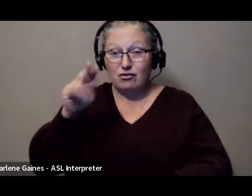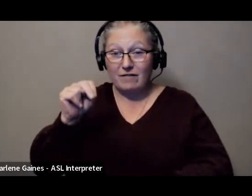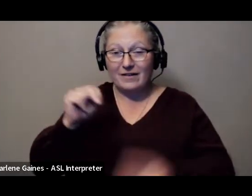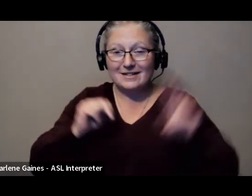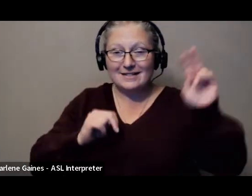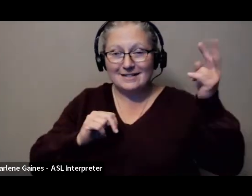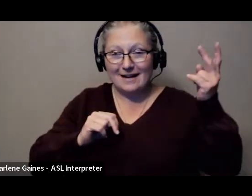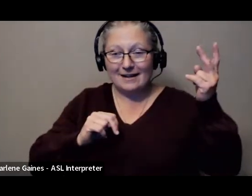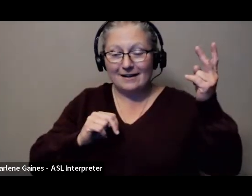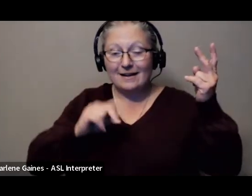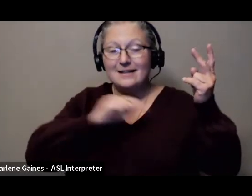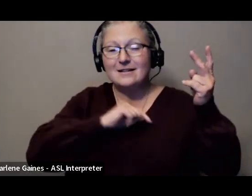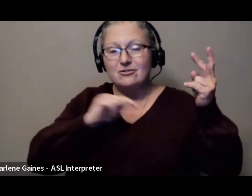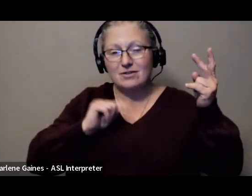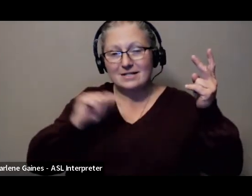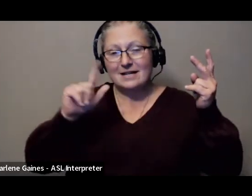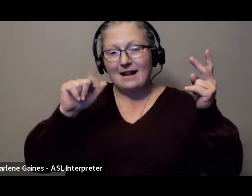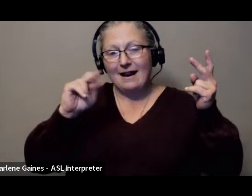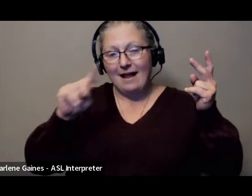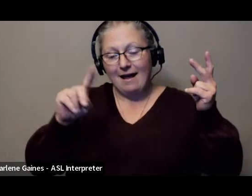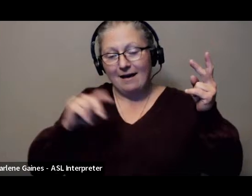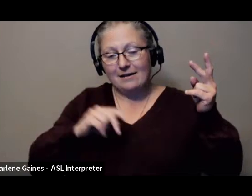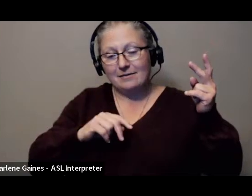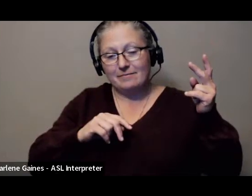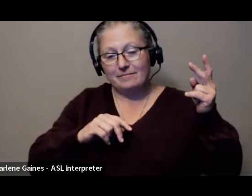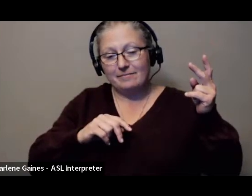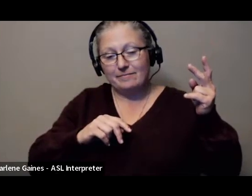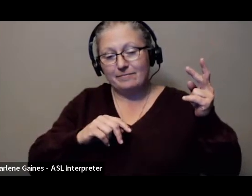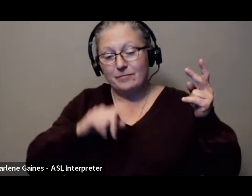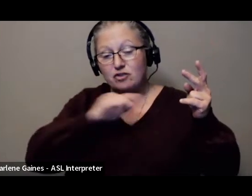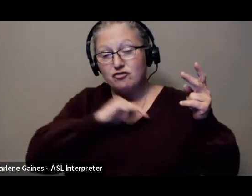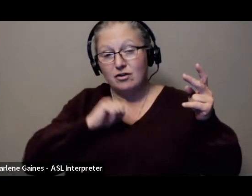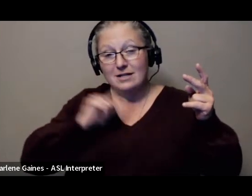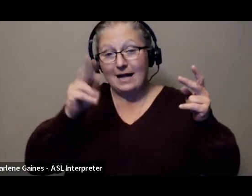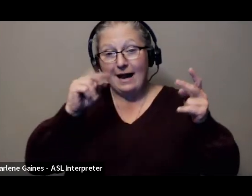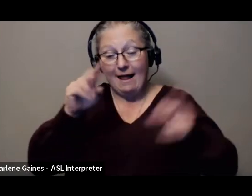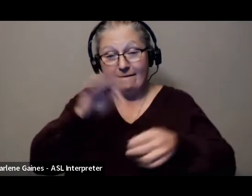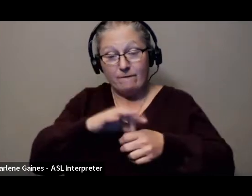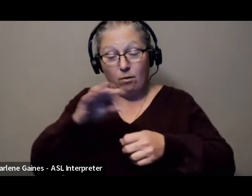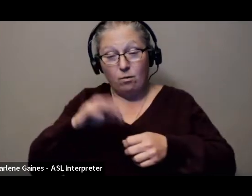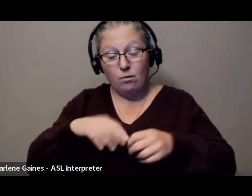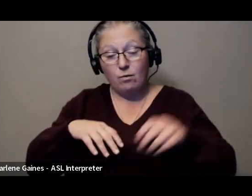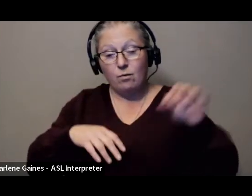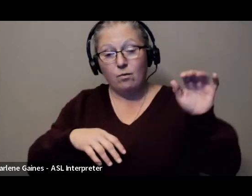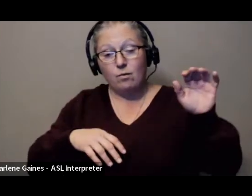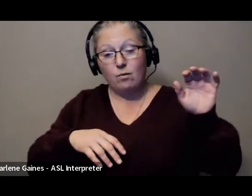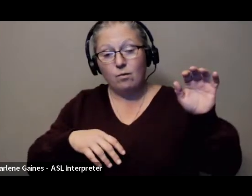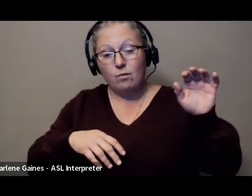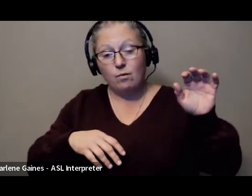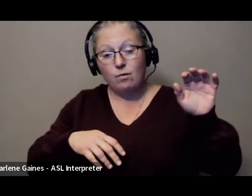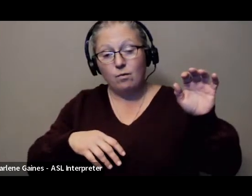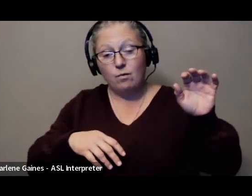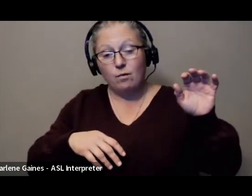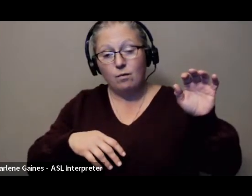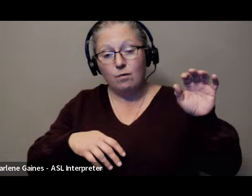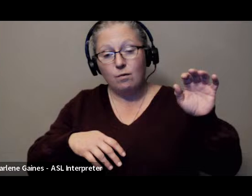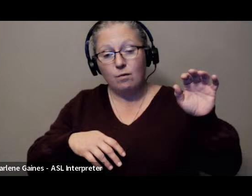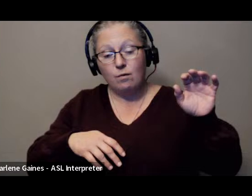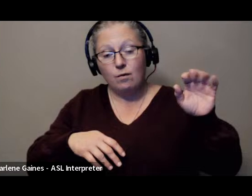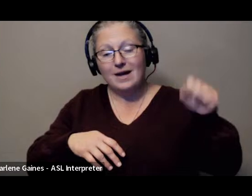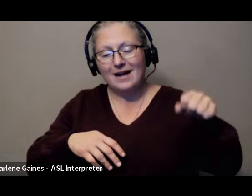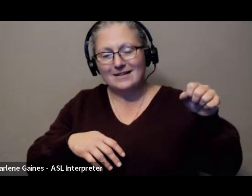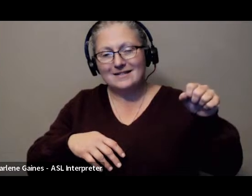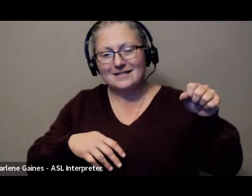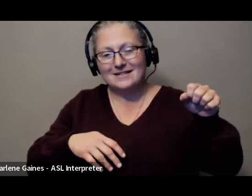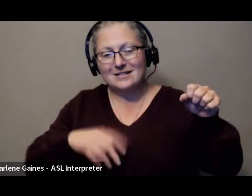Second, Second by trustee Land. Trustee Land, how do you vote? we're just, Yes.